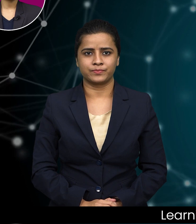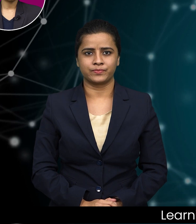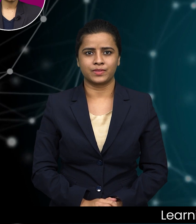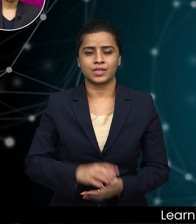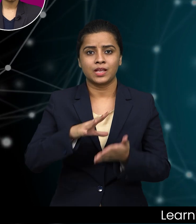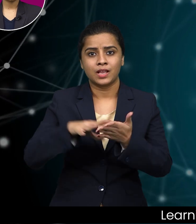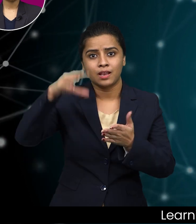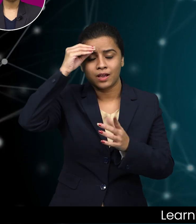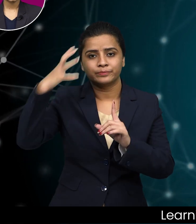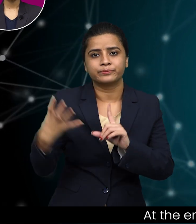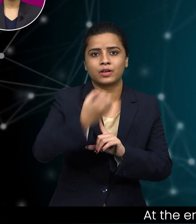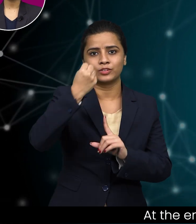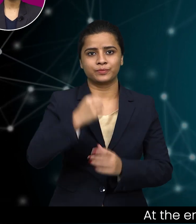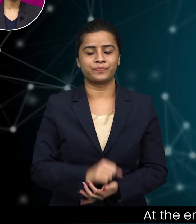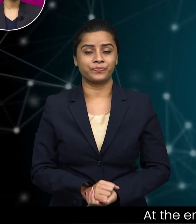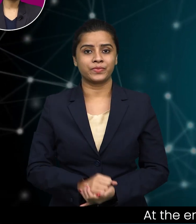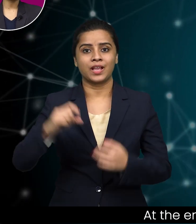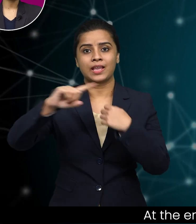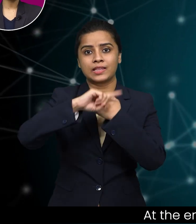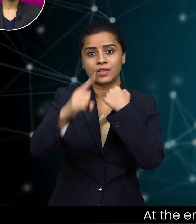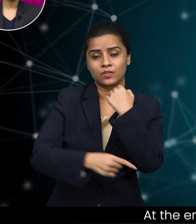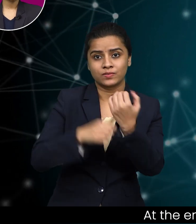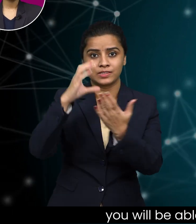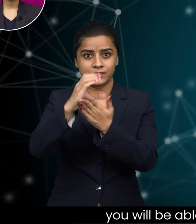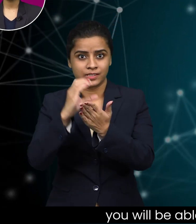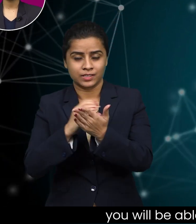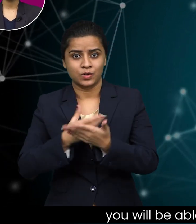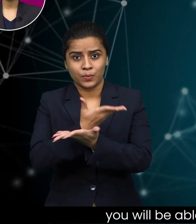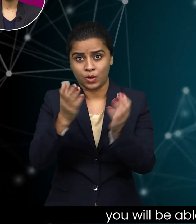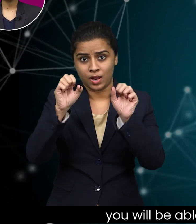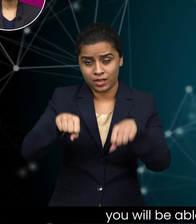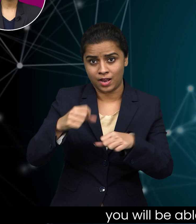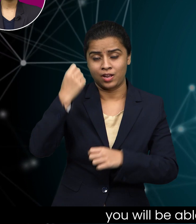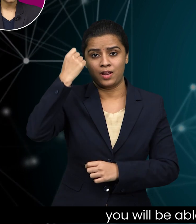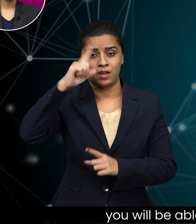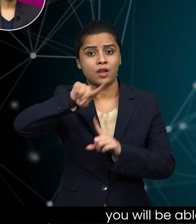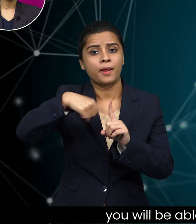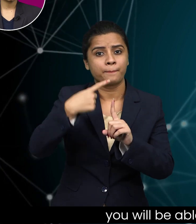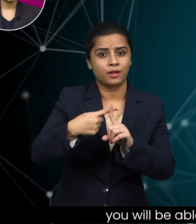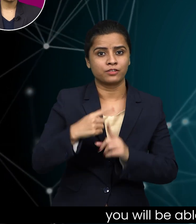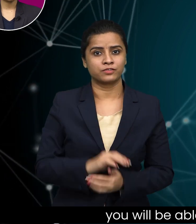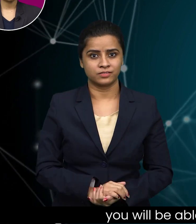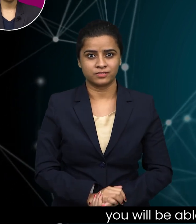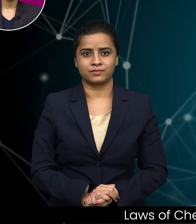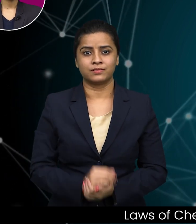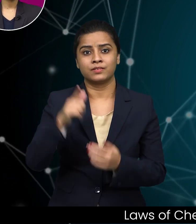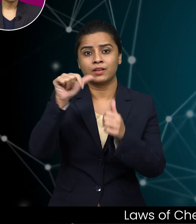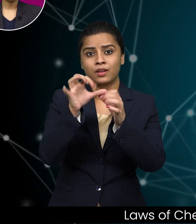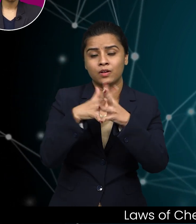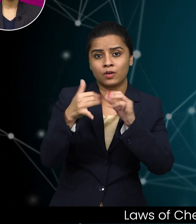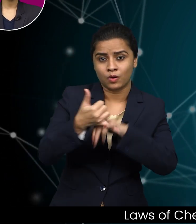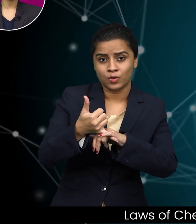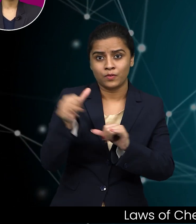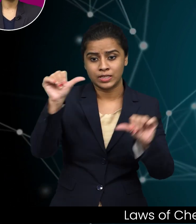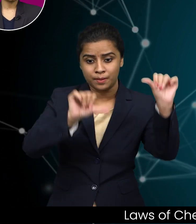Learning outcomes. At the end of this session, you will be able to understand about laws